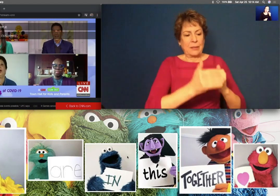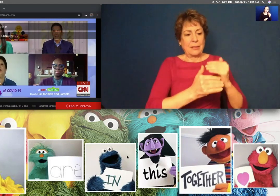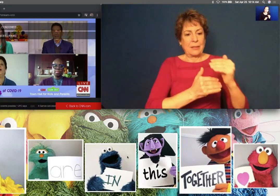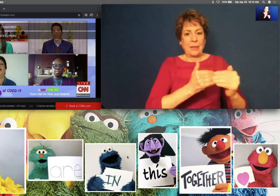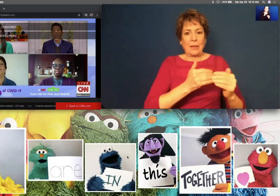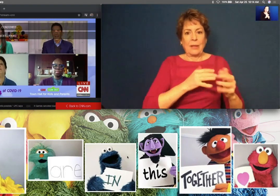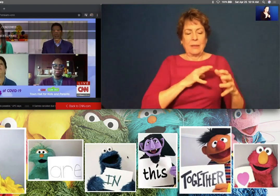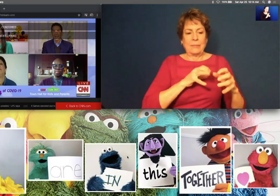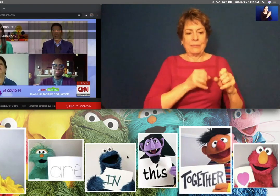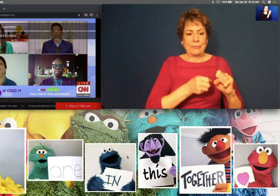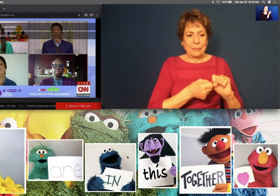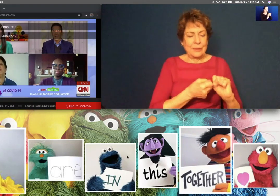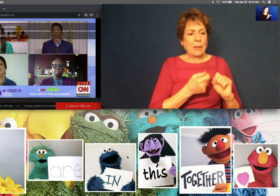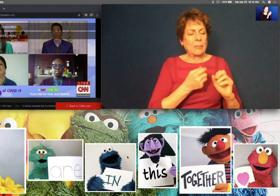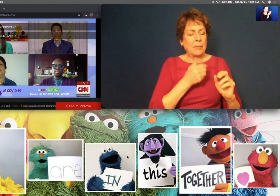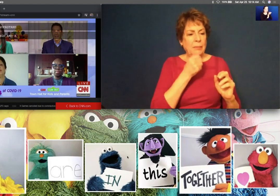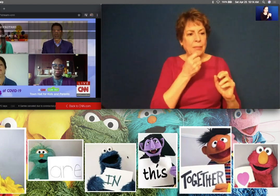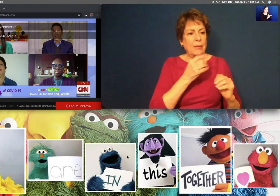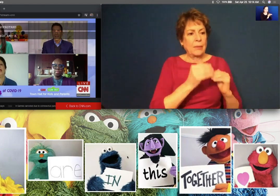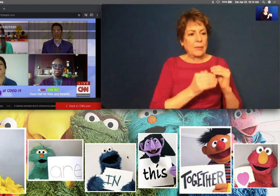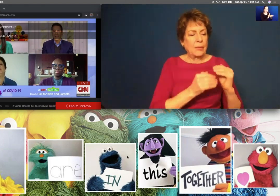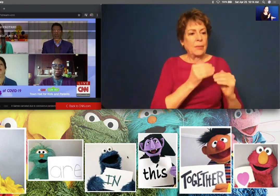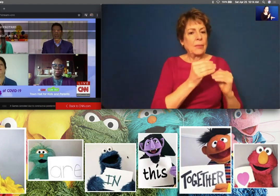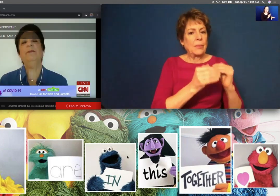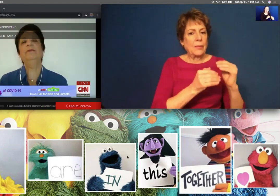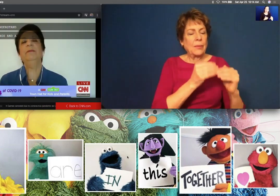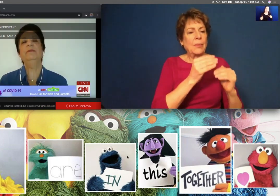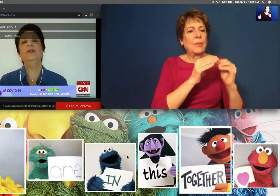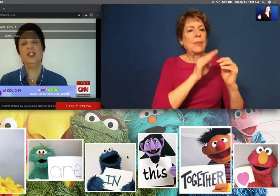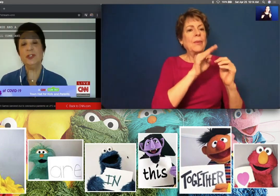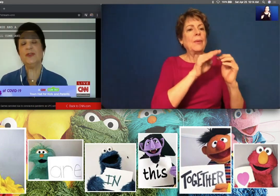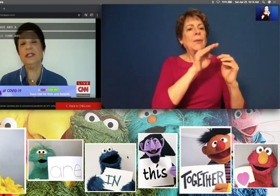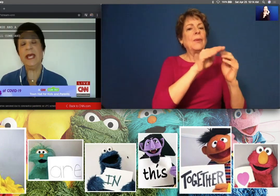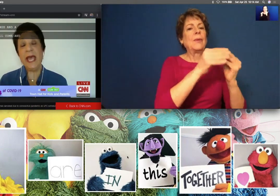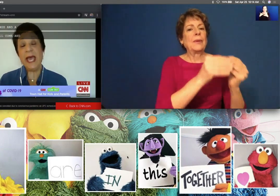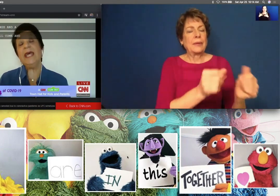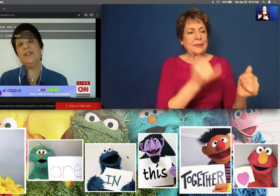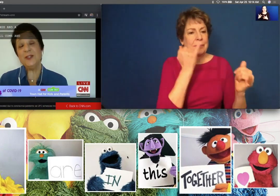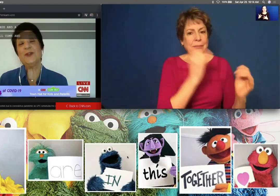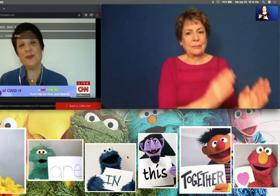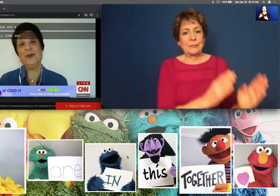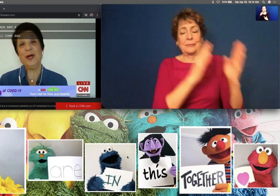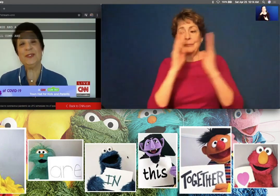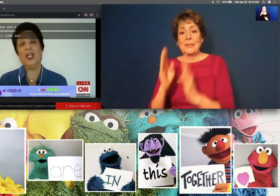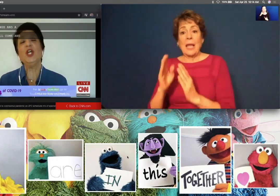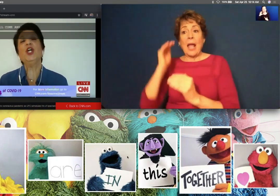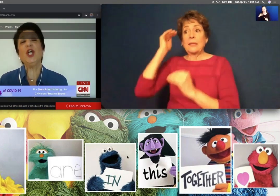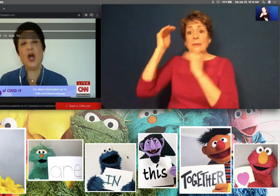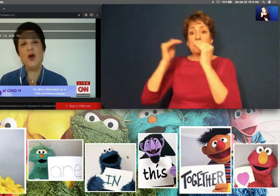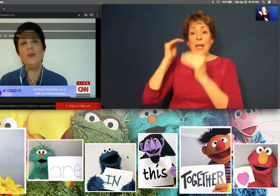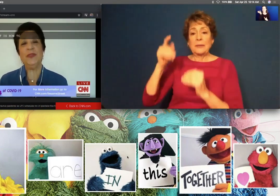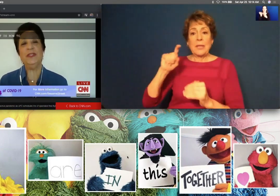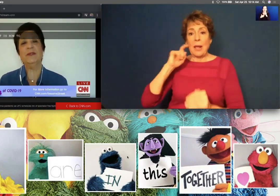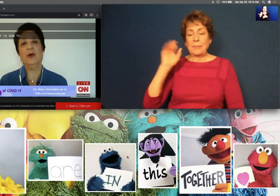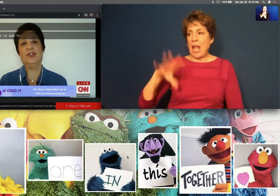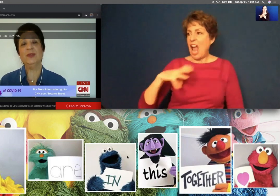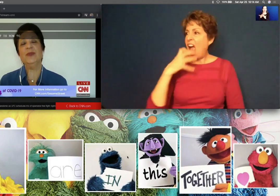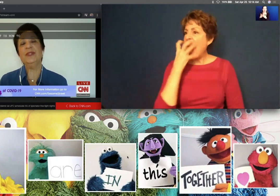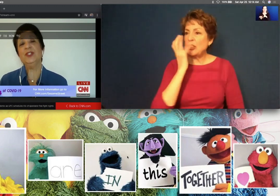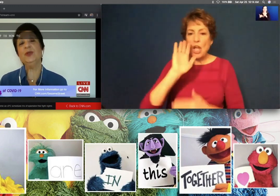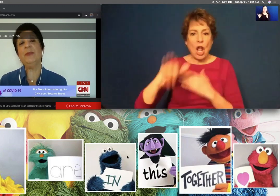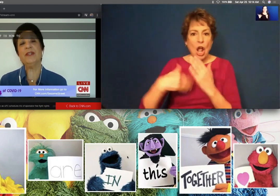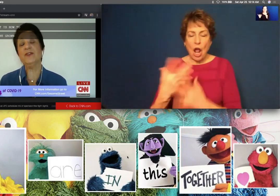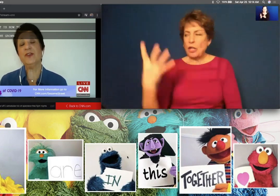go. But what's most important is how to help children and the grown-ups cope with these emotions, with